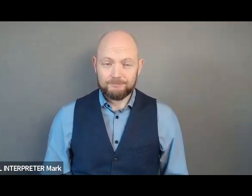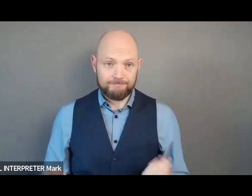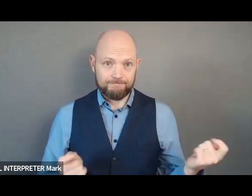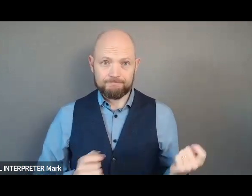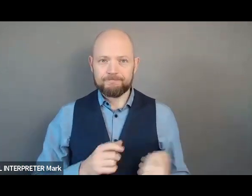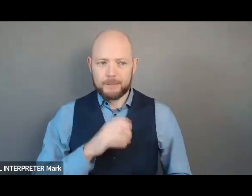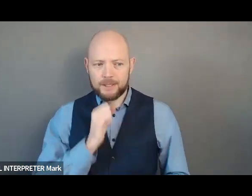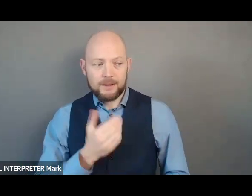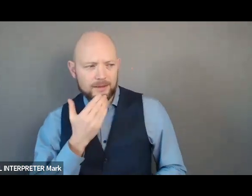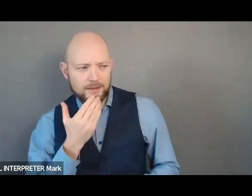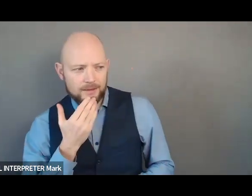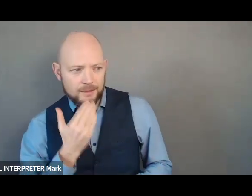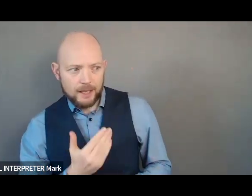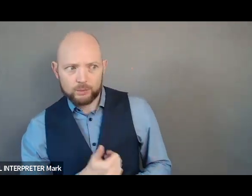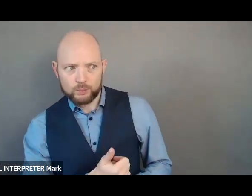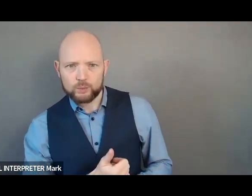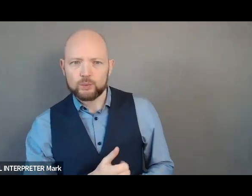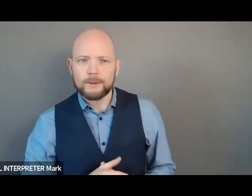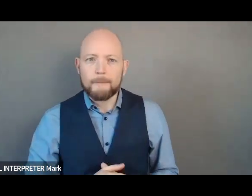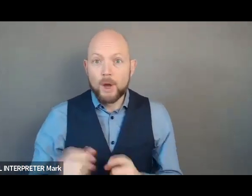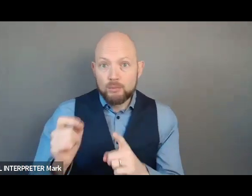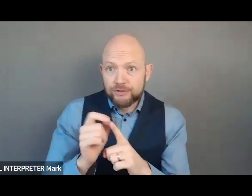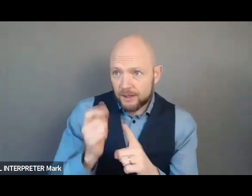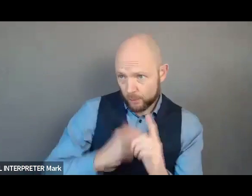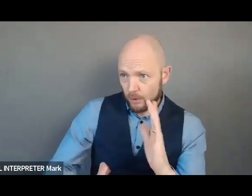Thank you very much, Katherine. It's like Preethi wants to add something to this.